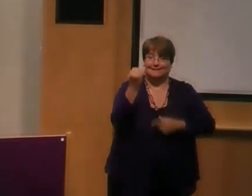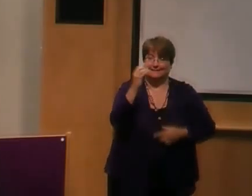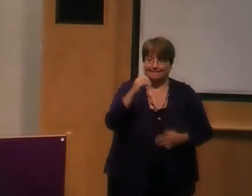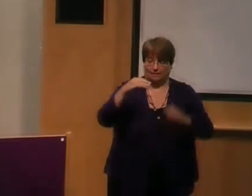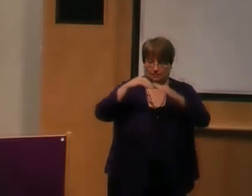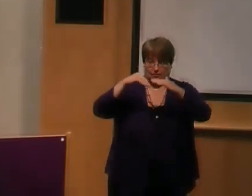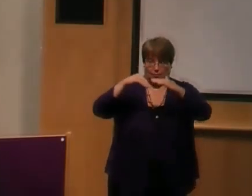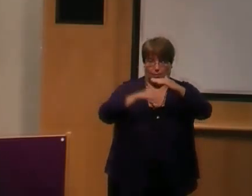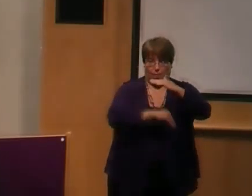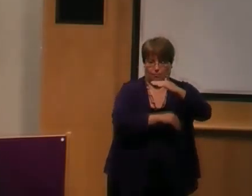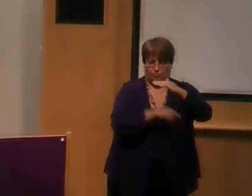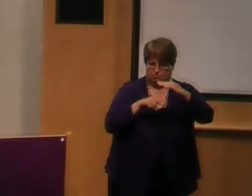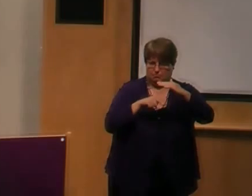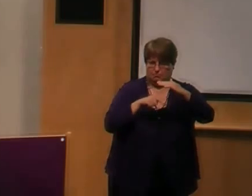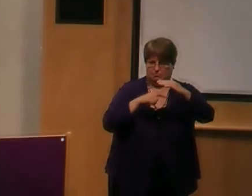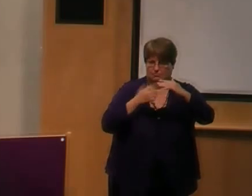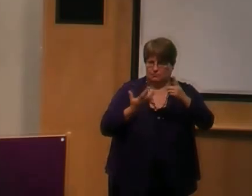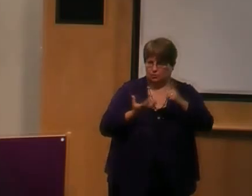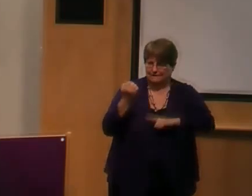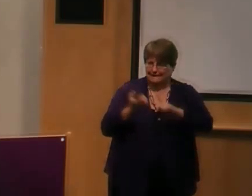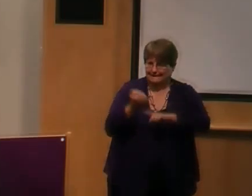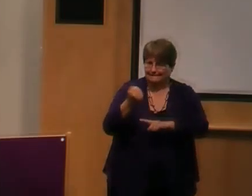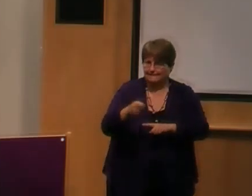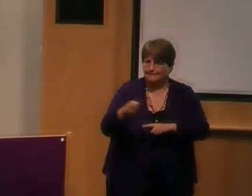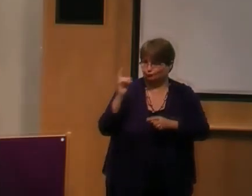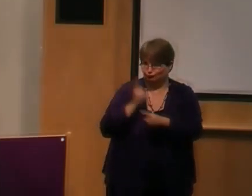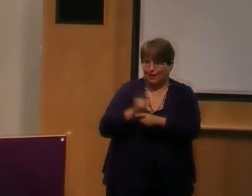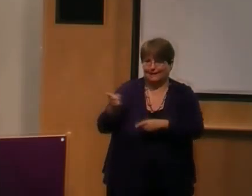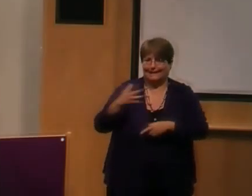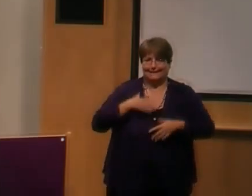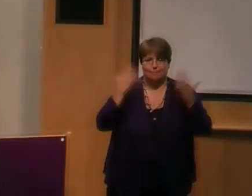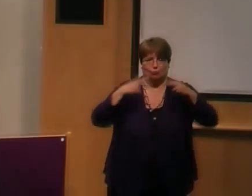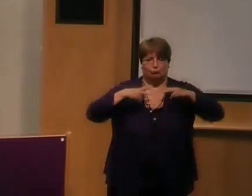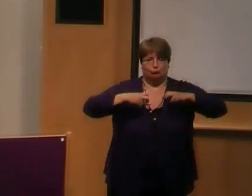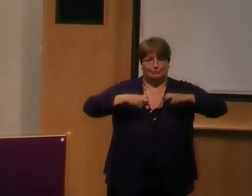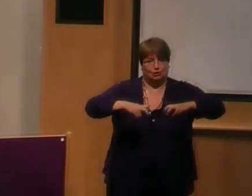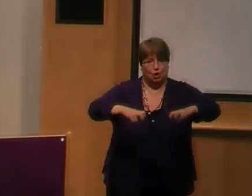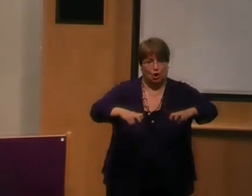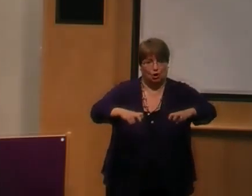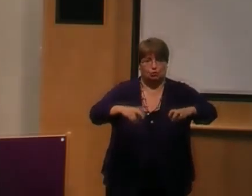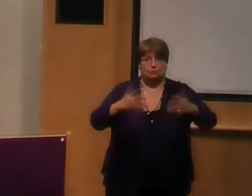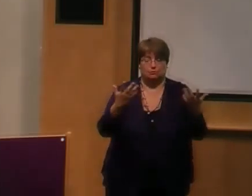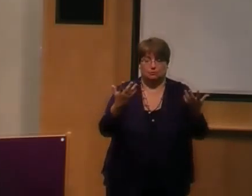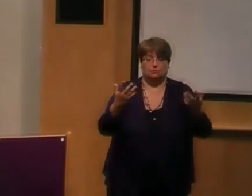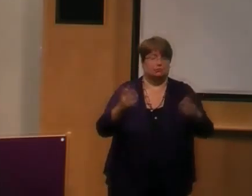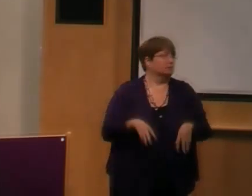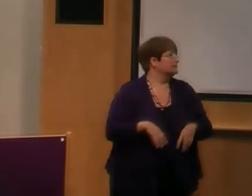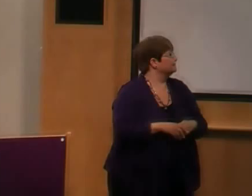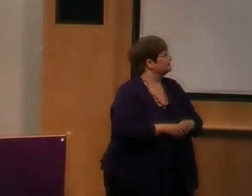and universities were underachieving, and that's consistent. So there's a lot more research needed in this area.